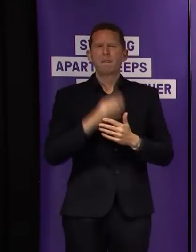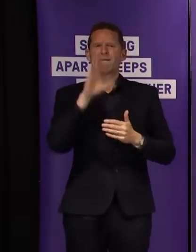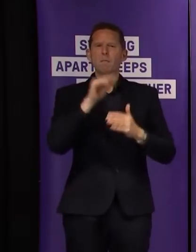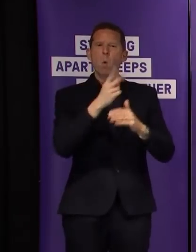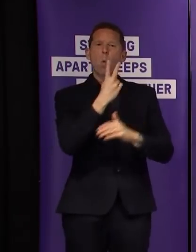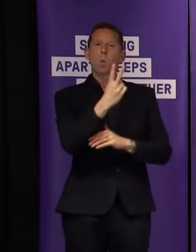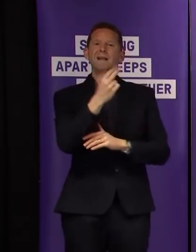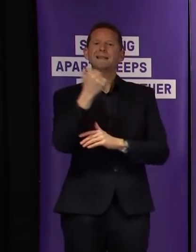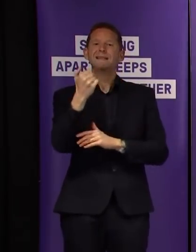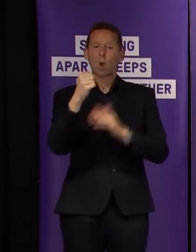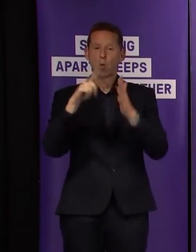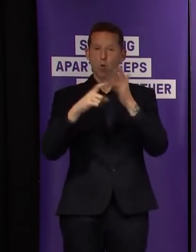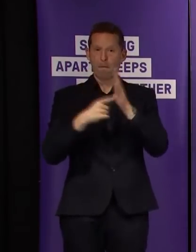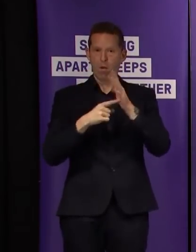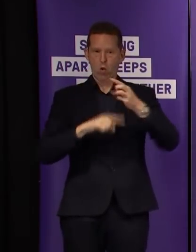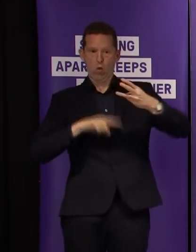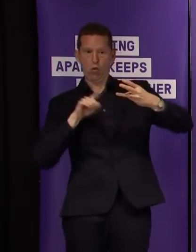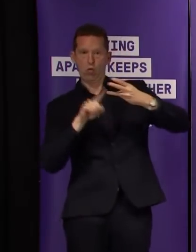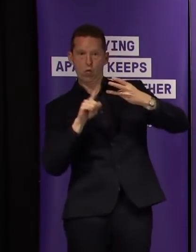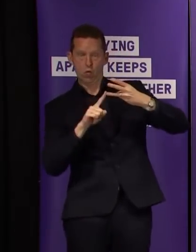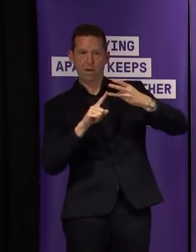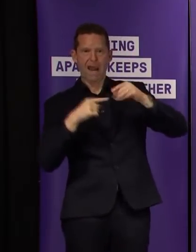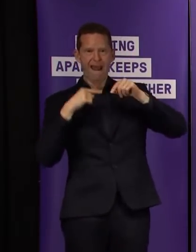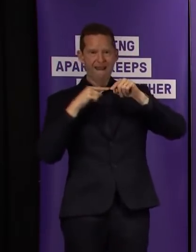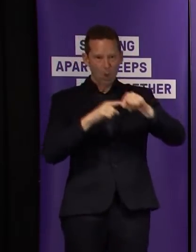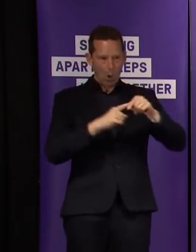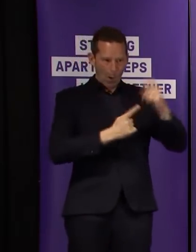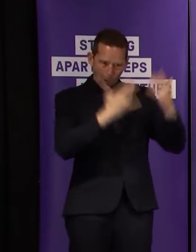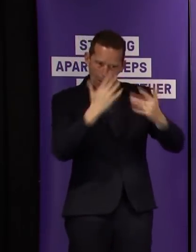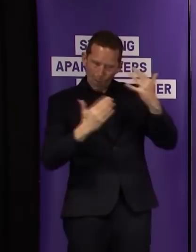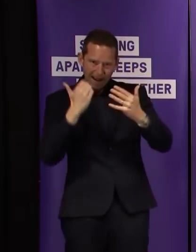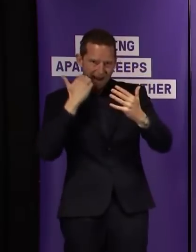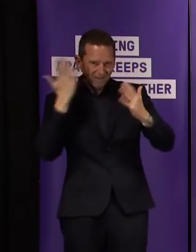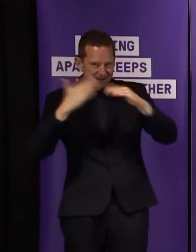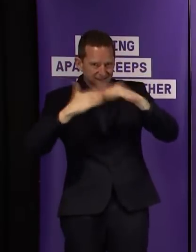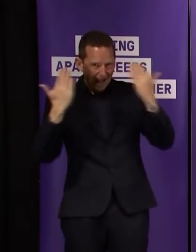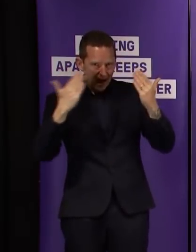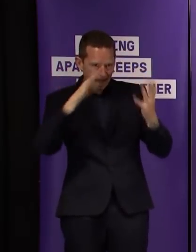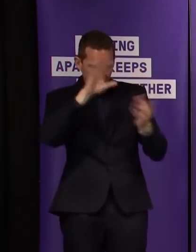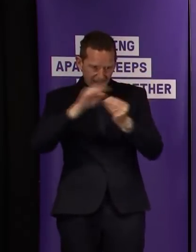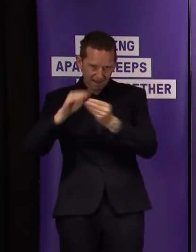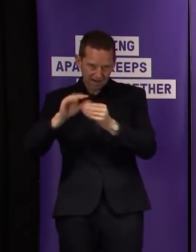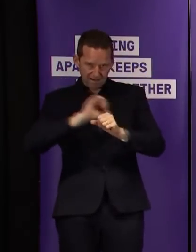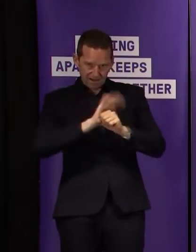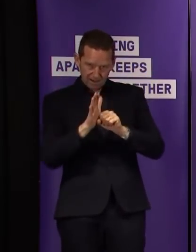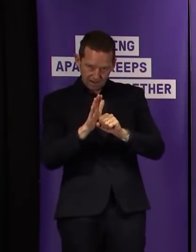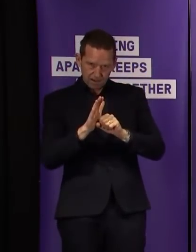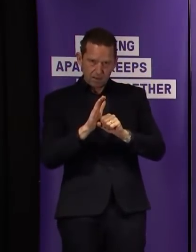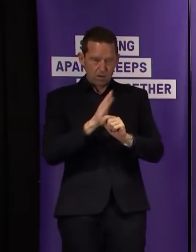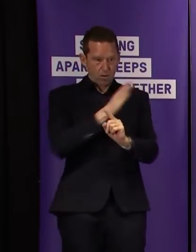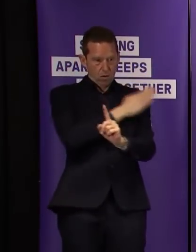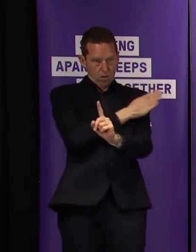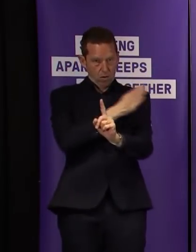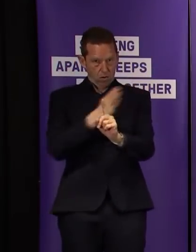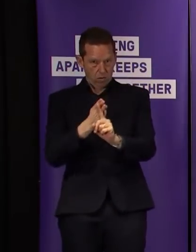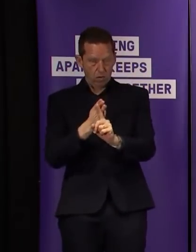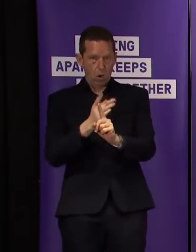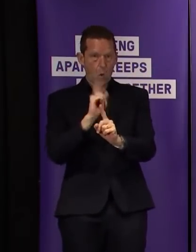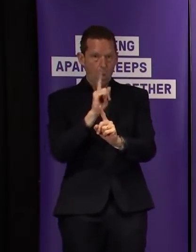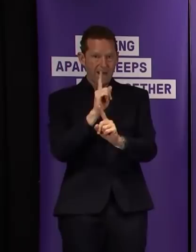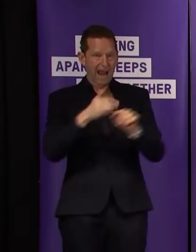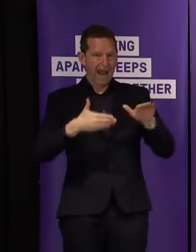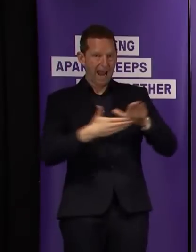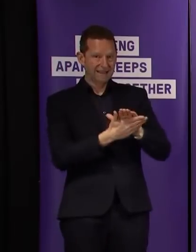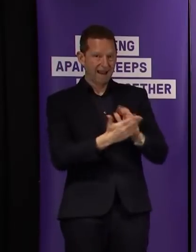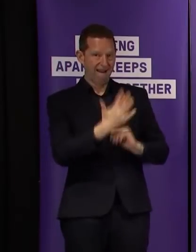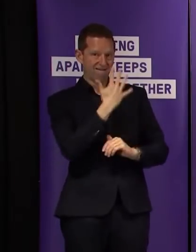of October, again subject to public health advice, and if the daily average of cases over the previous 14 days is less